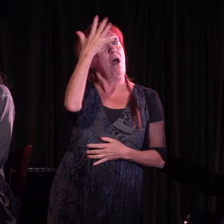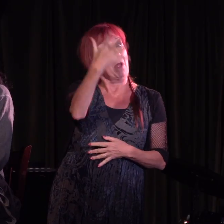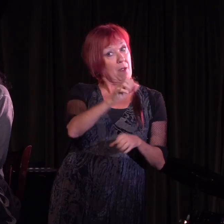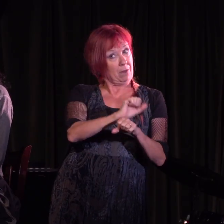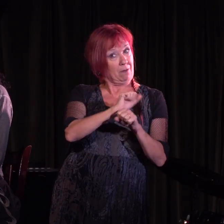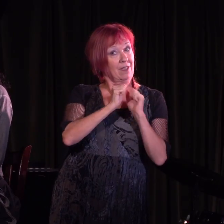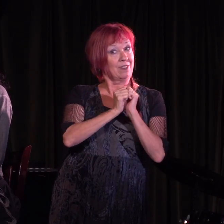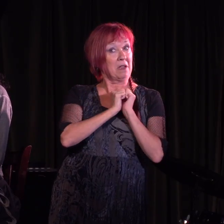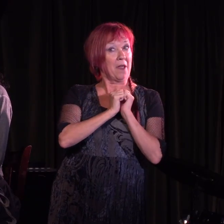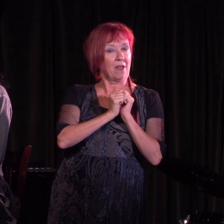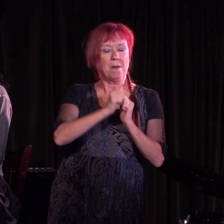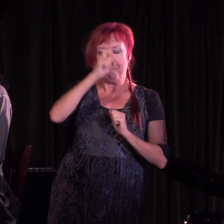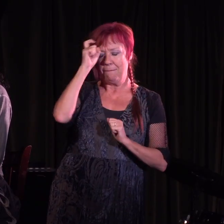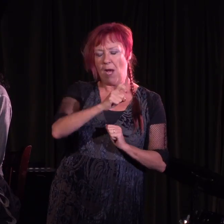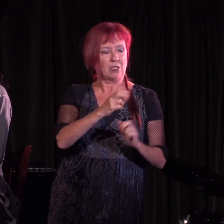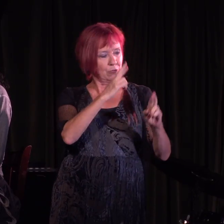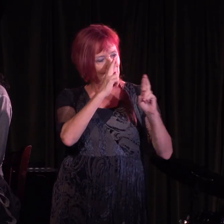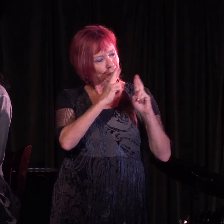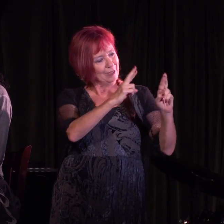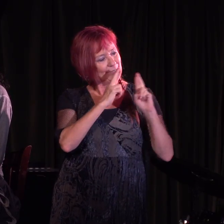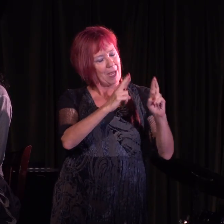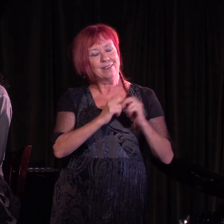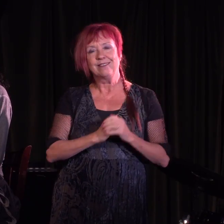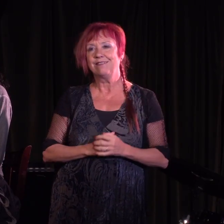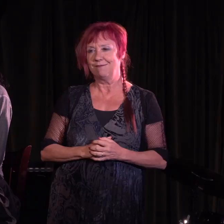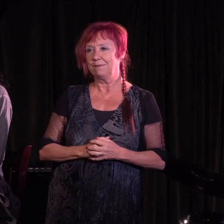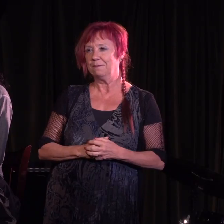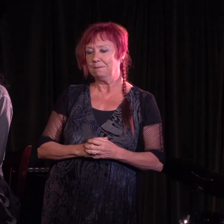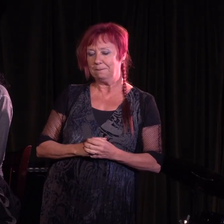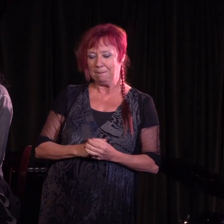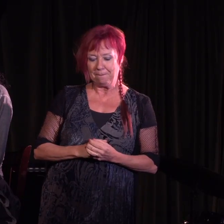together, we had to respect each other's work.